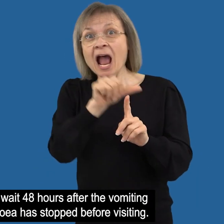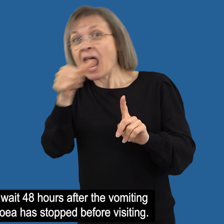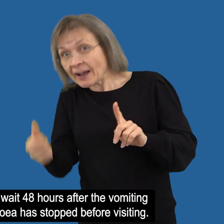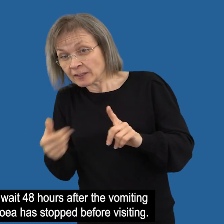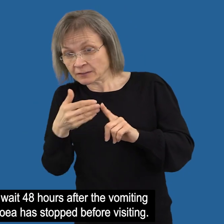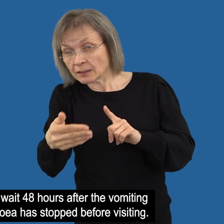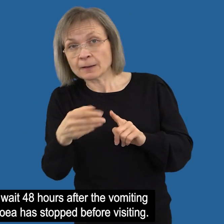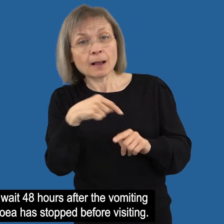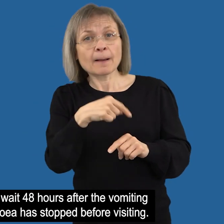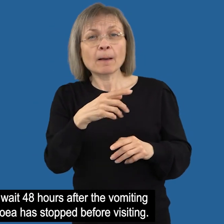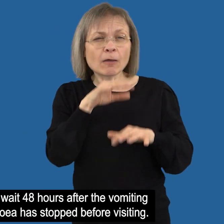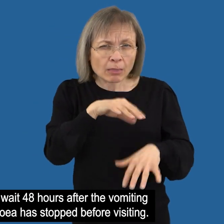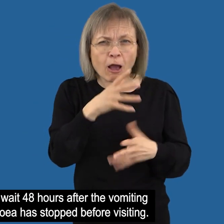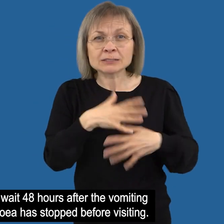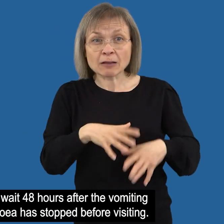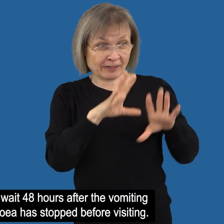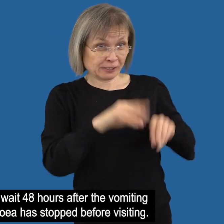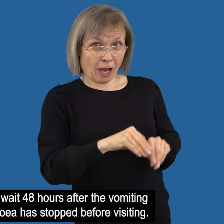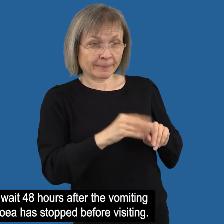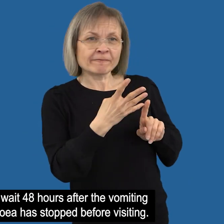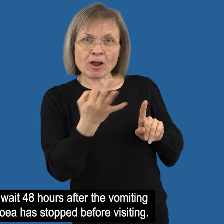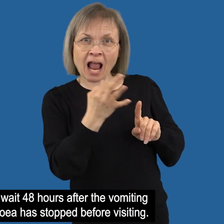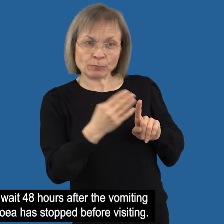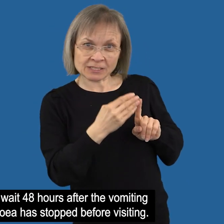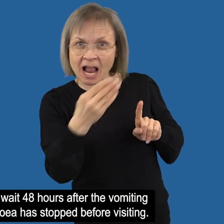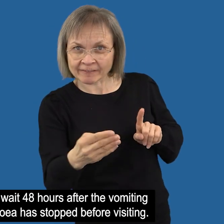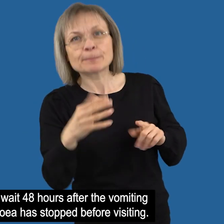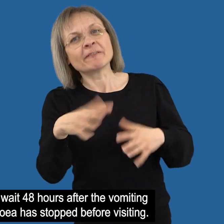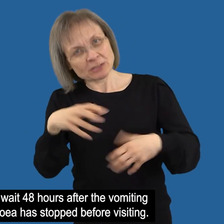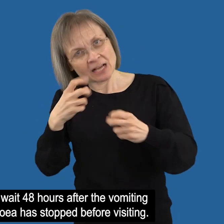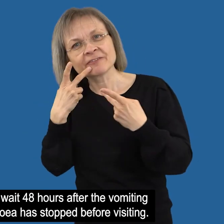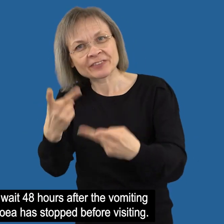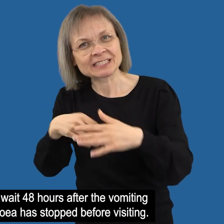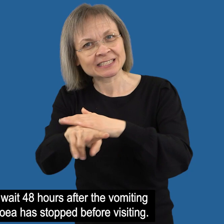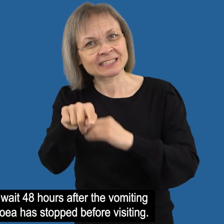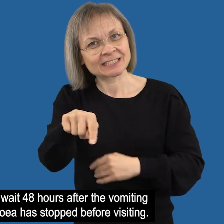I should wait 48 hours after the vomiting or diarrhoea has stopped before visiting.